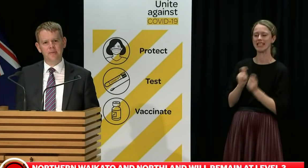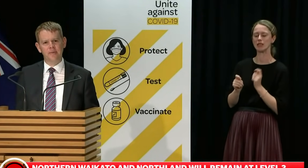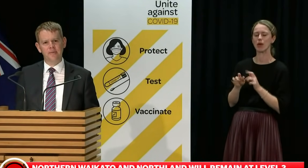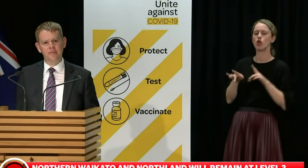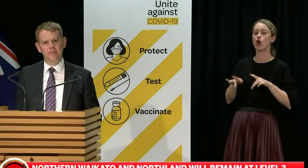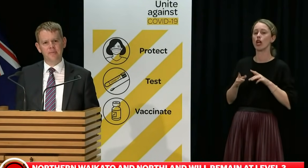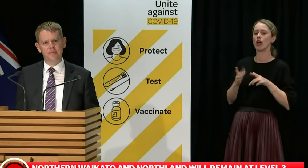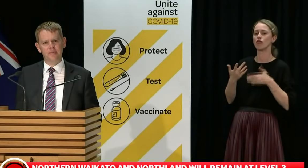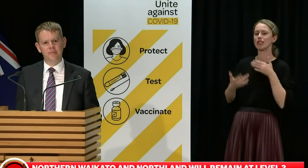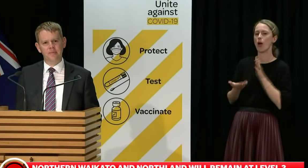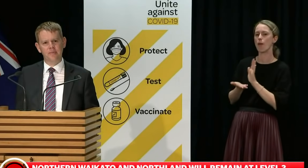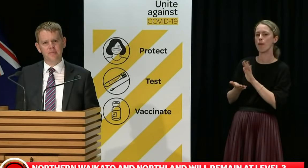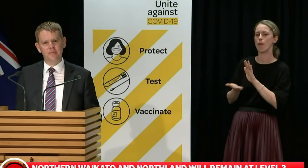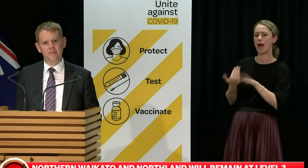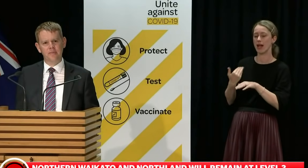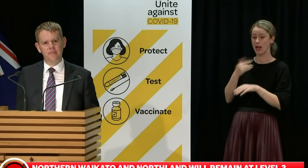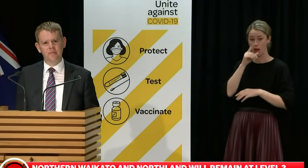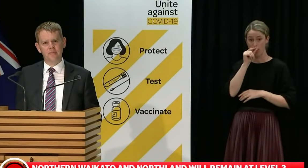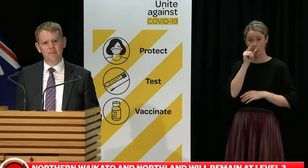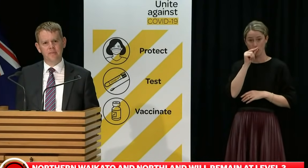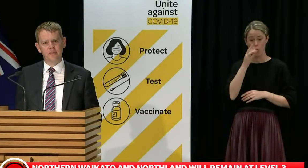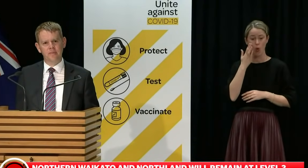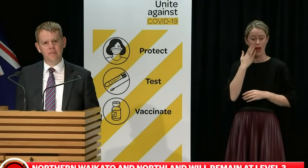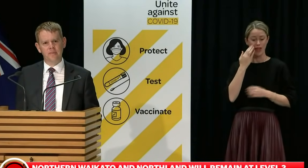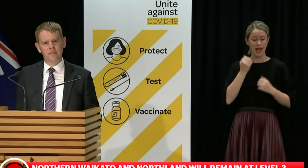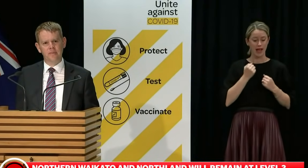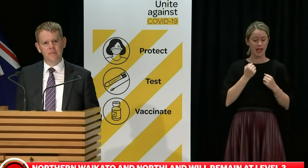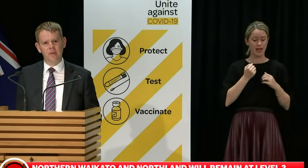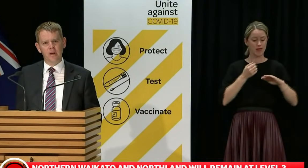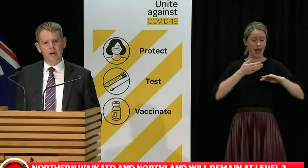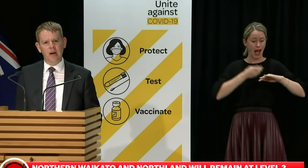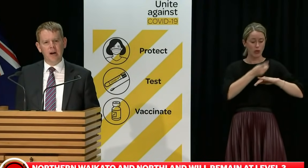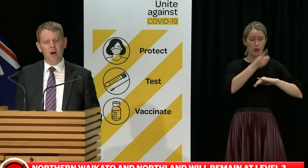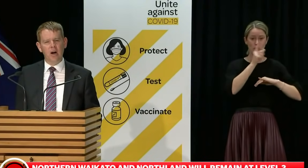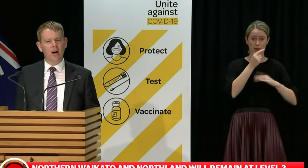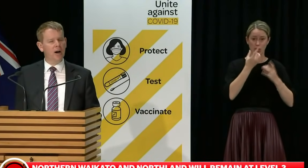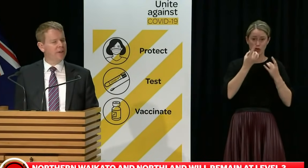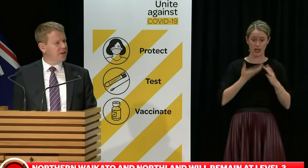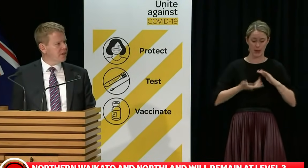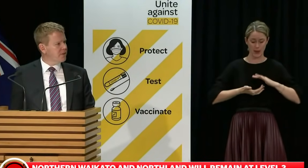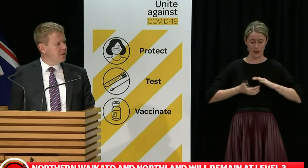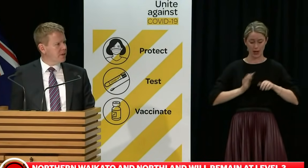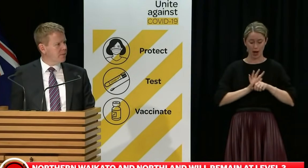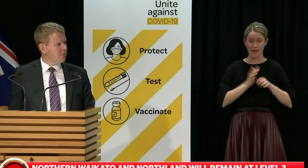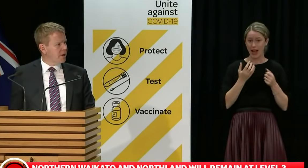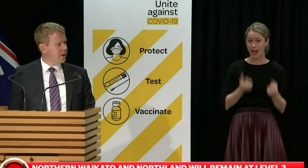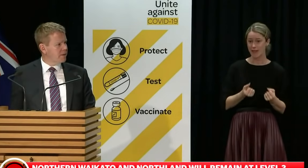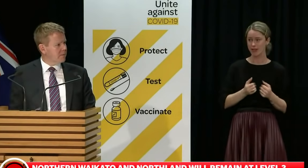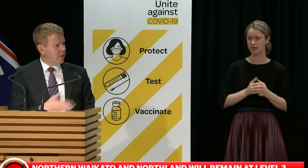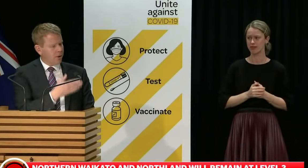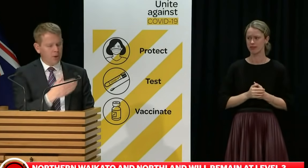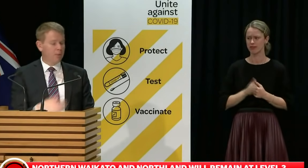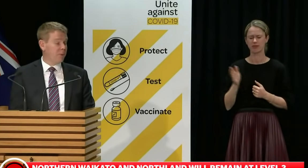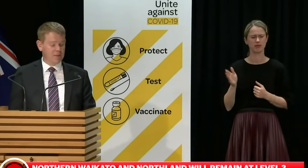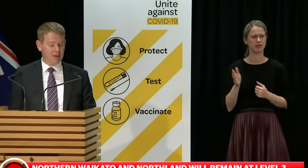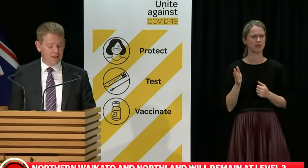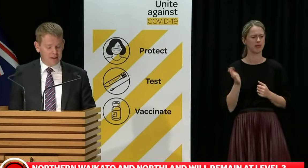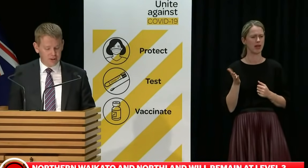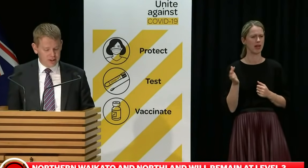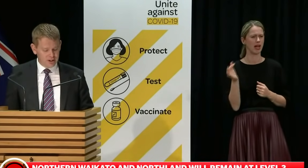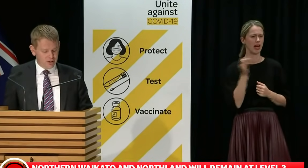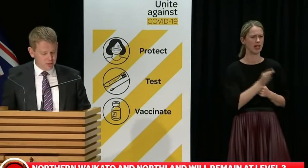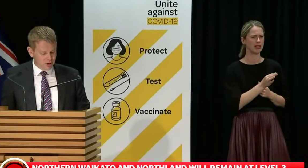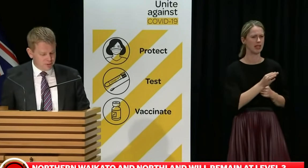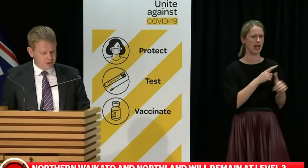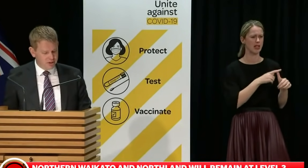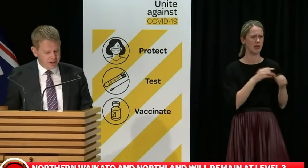it possible that they were infectious as they passed through the border? I think given I'll perhaps get